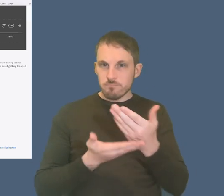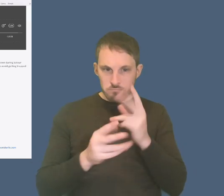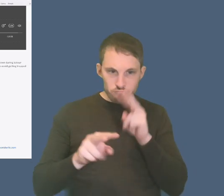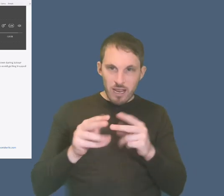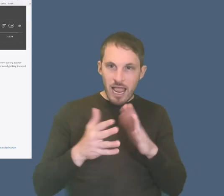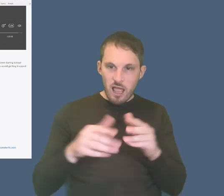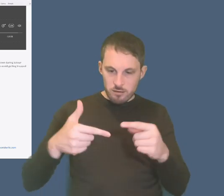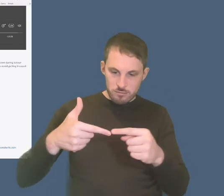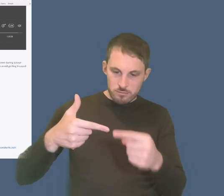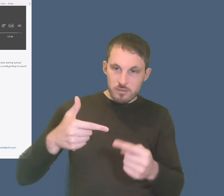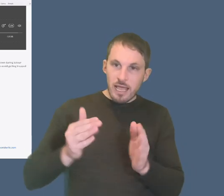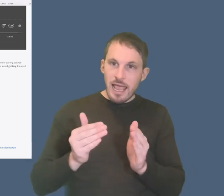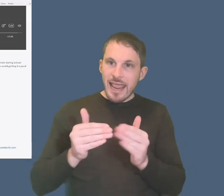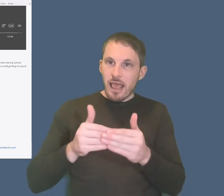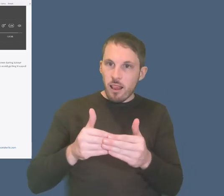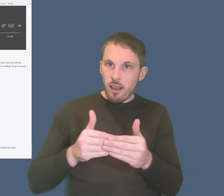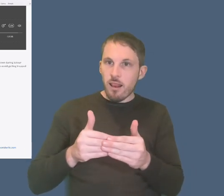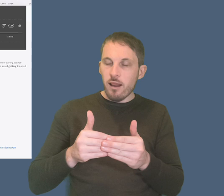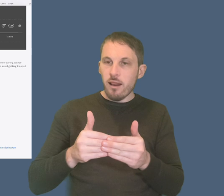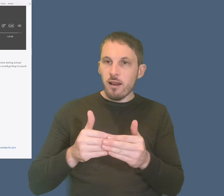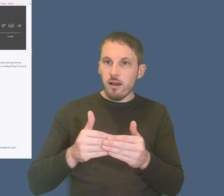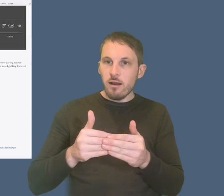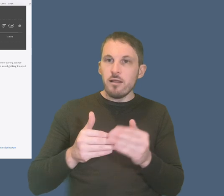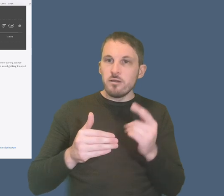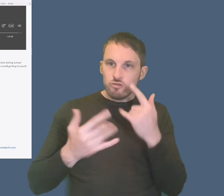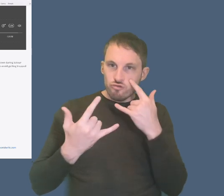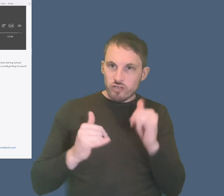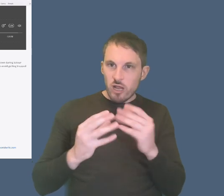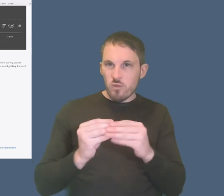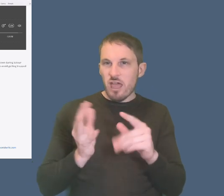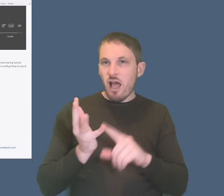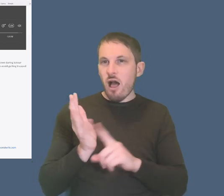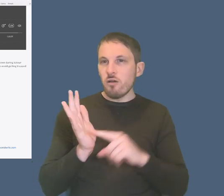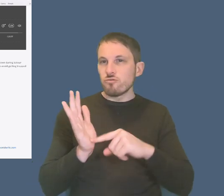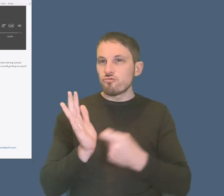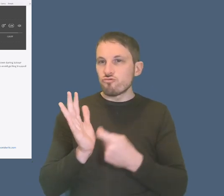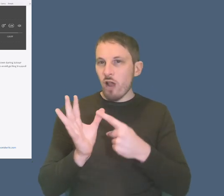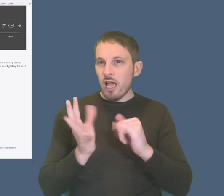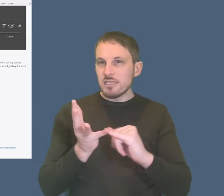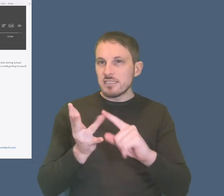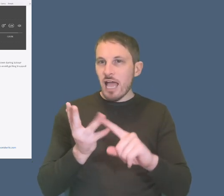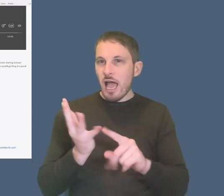of that 3rd degree tear went with the use of ultrasound.